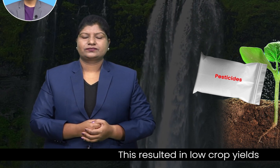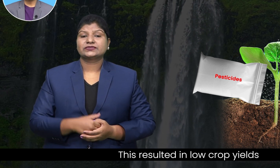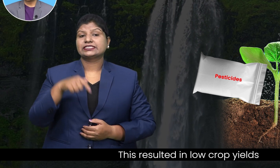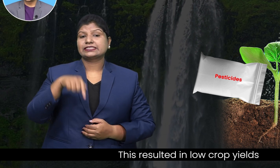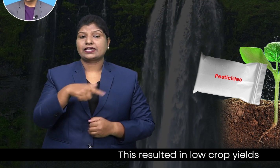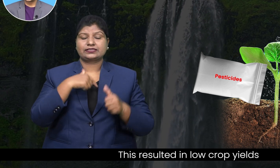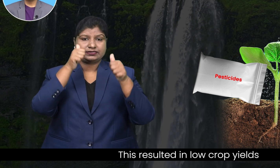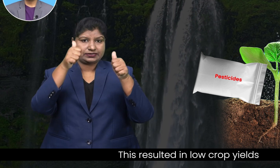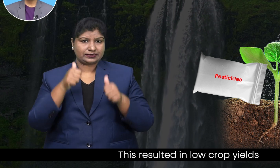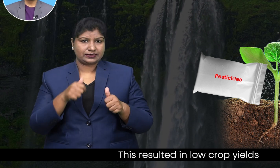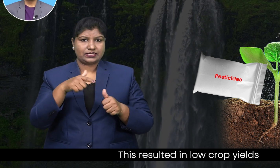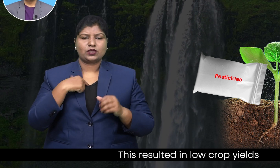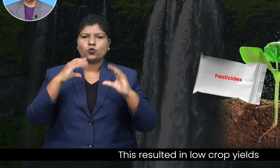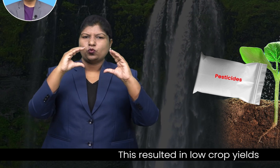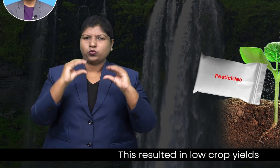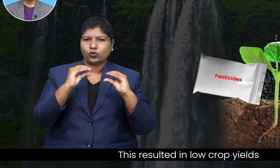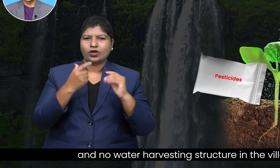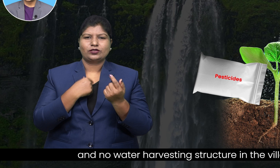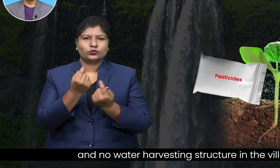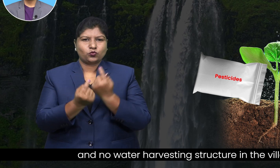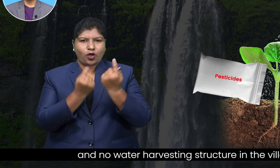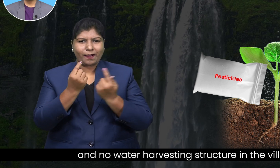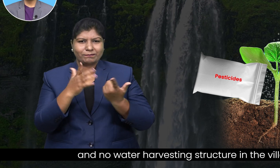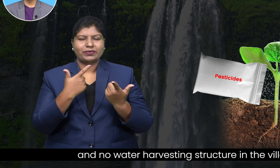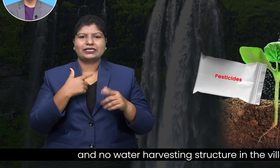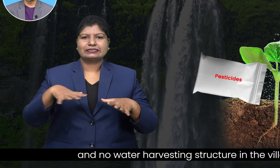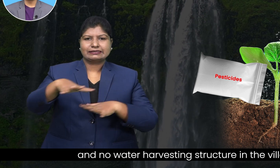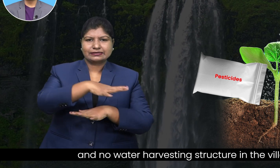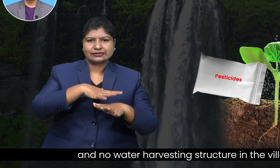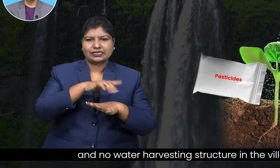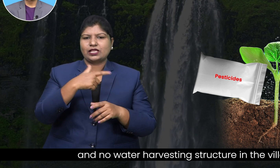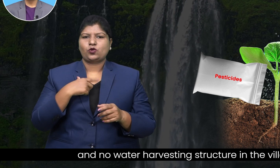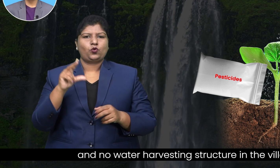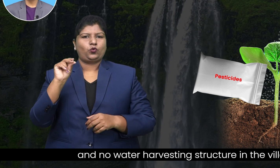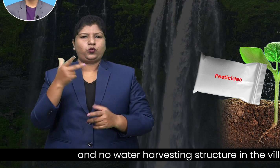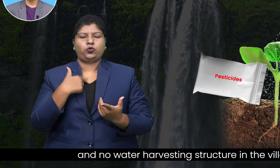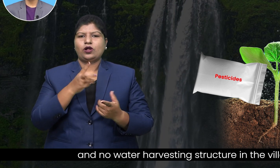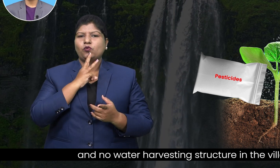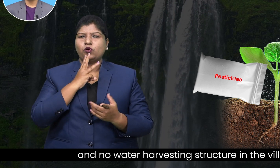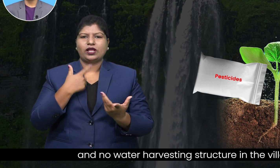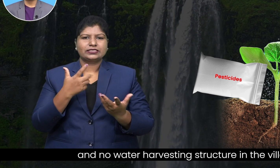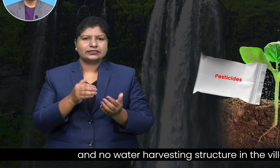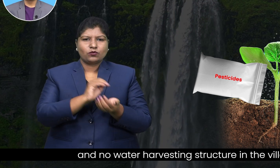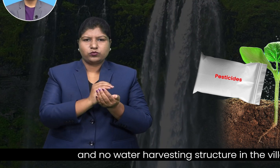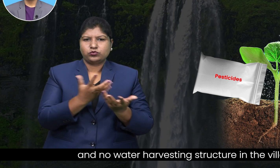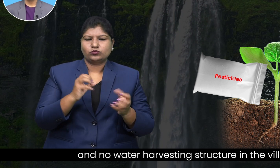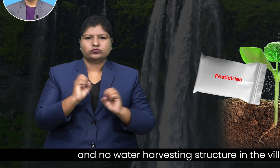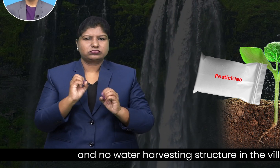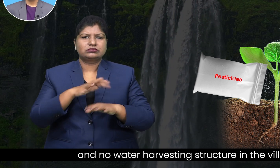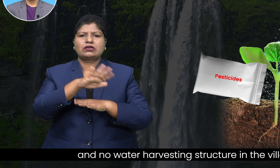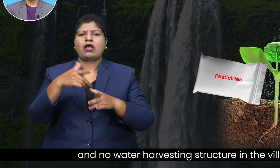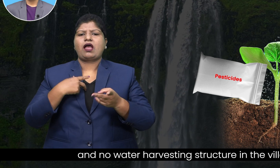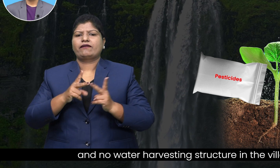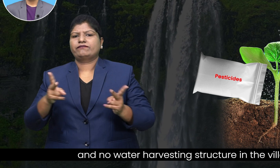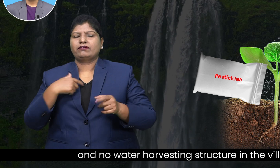This resulted in low crop yields and no water harvesting structure in the village.